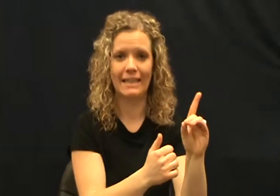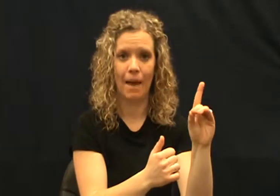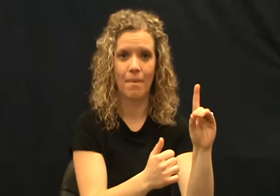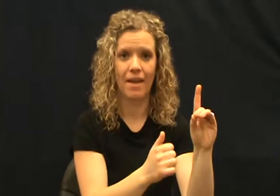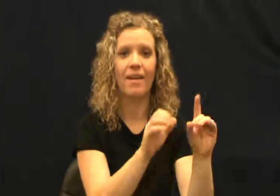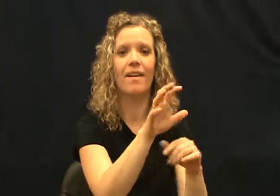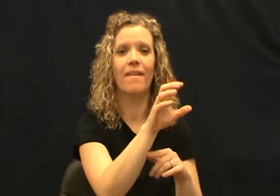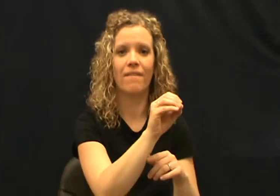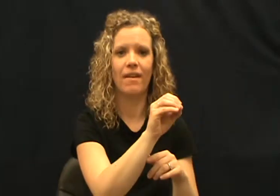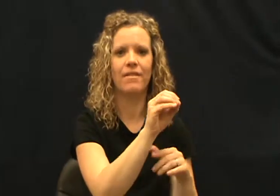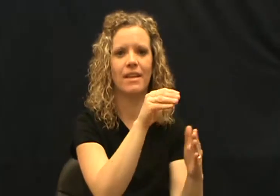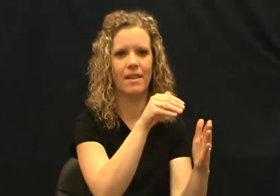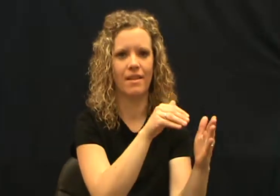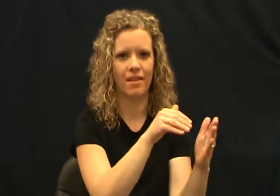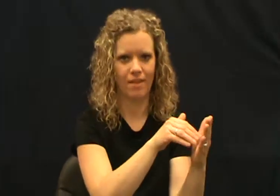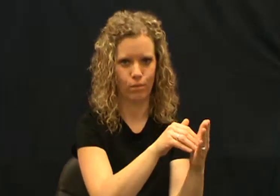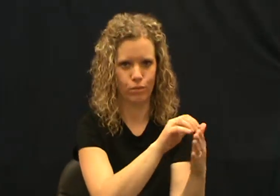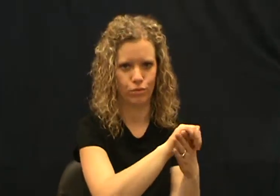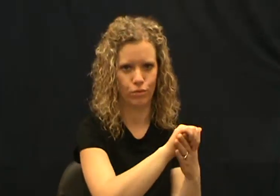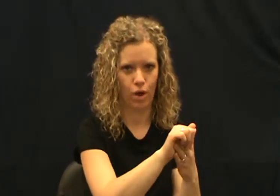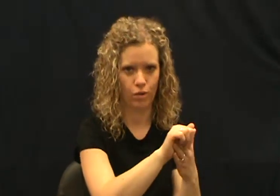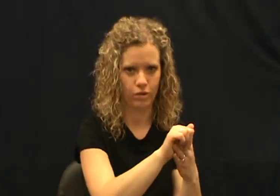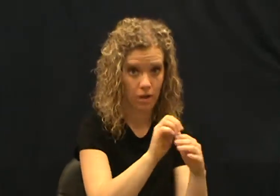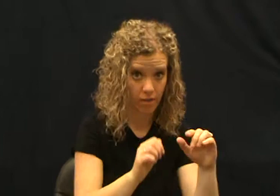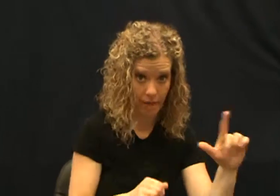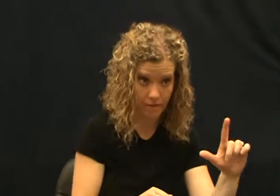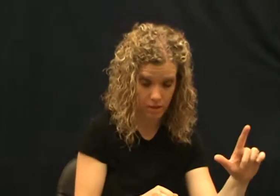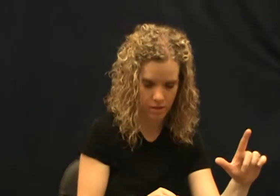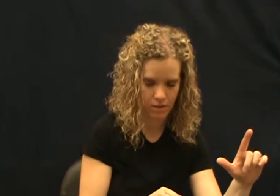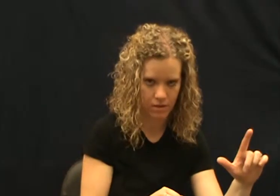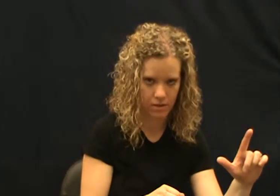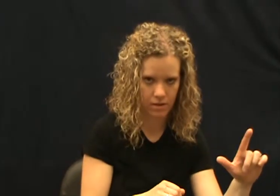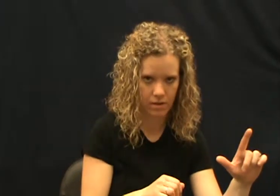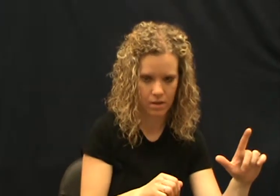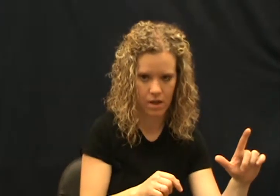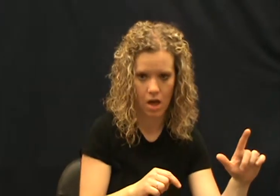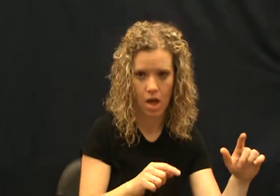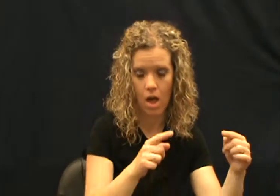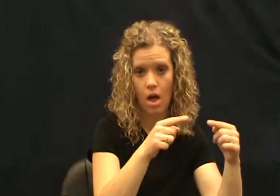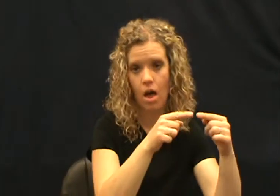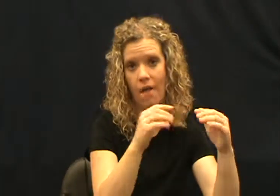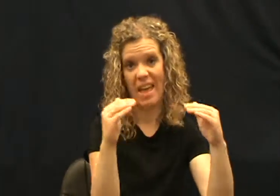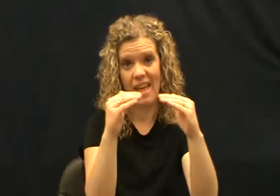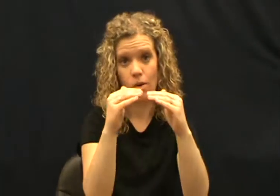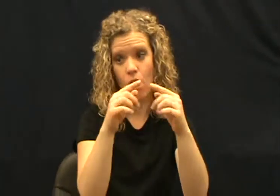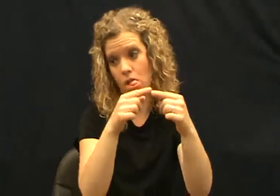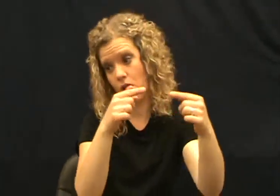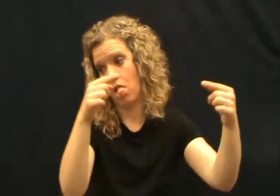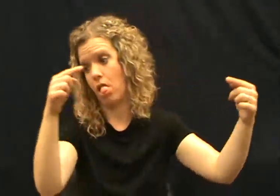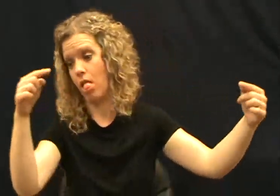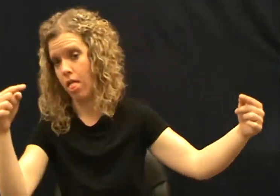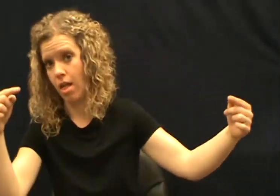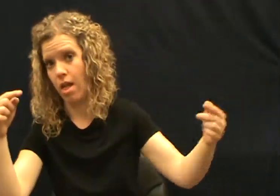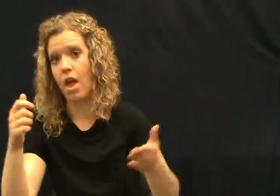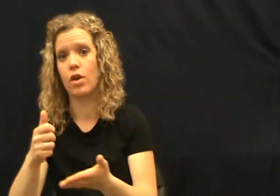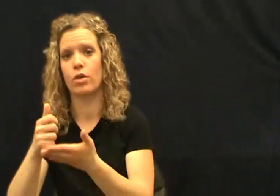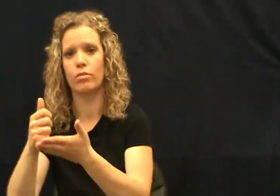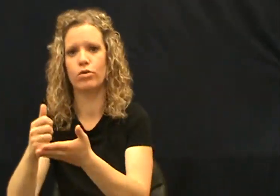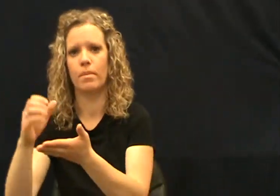on the left side of the T account. On the other side of the accounting equation, we've got contributed capital that would come